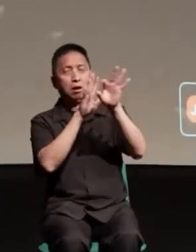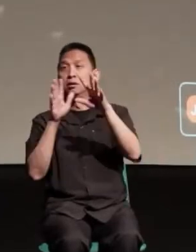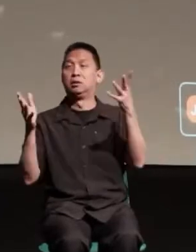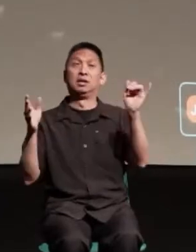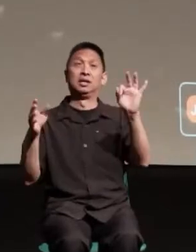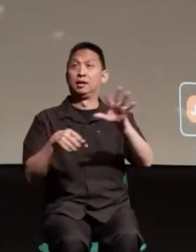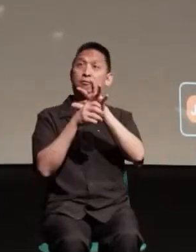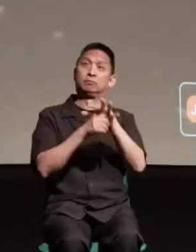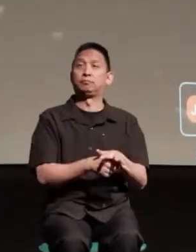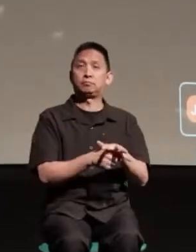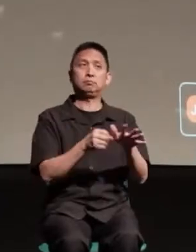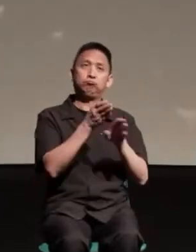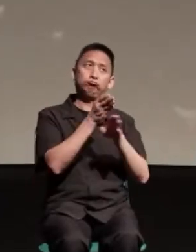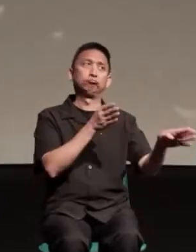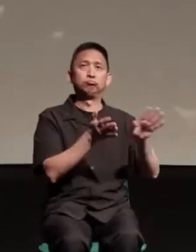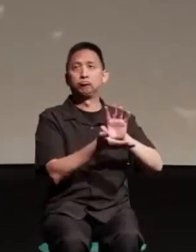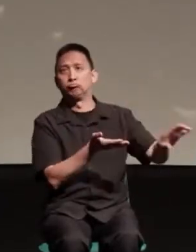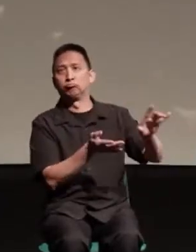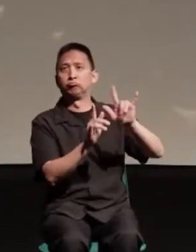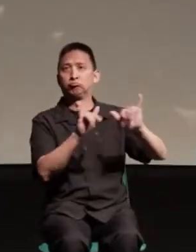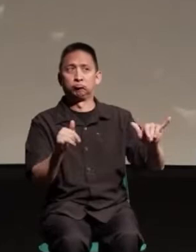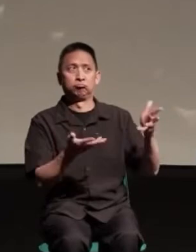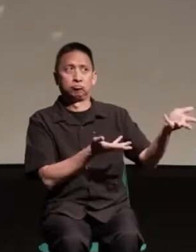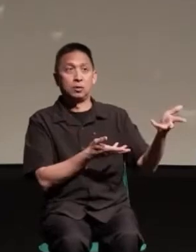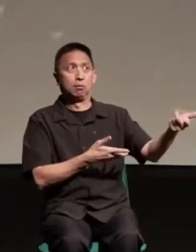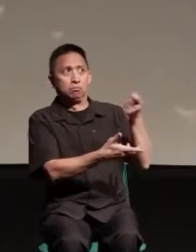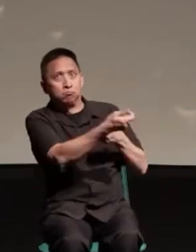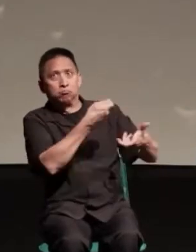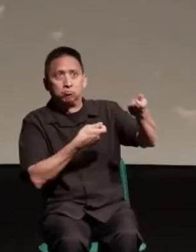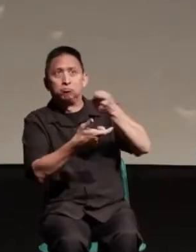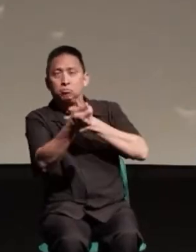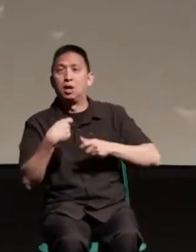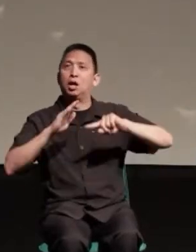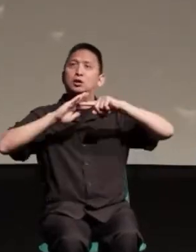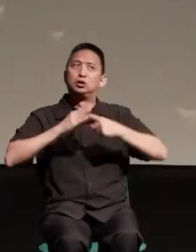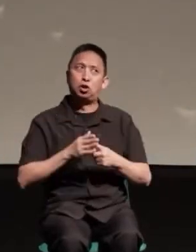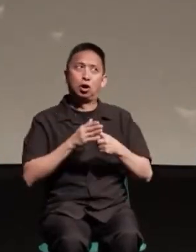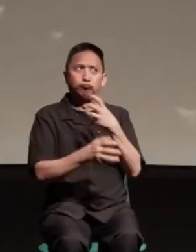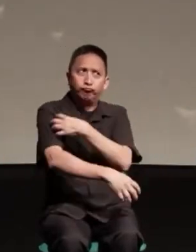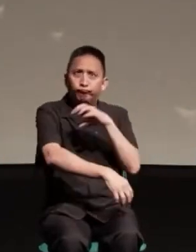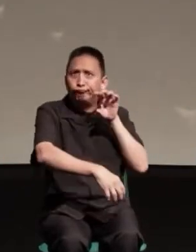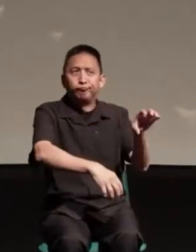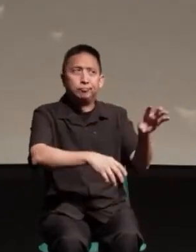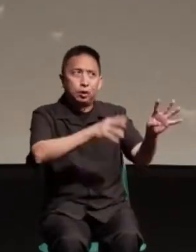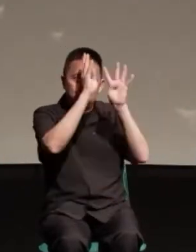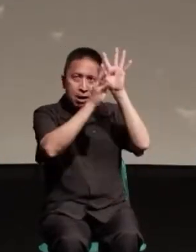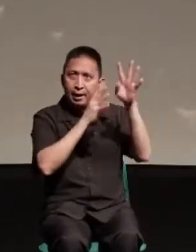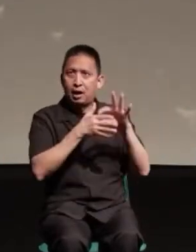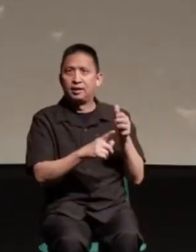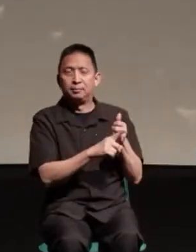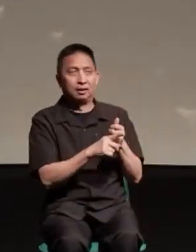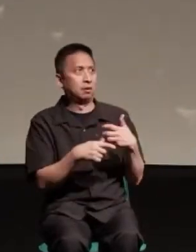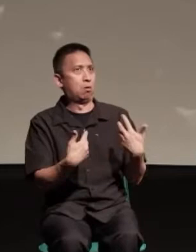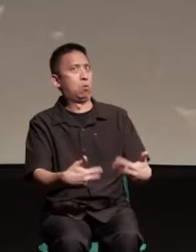and excluded from opportunities to be able to even start creating content. What if the system actually